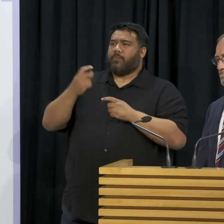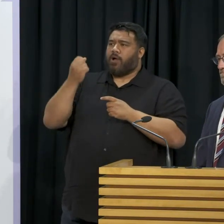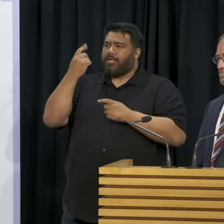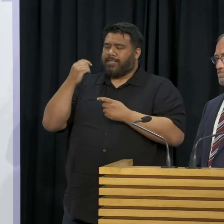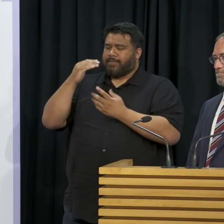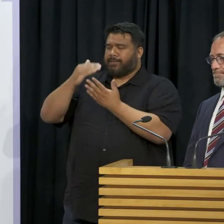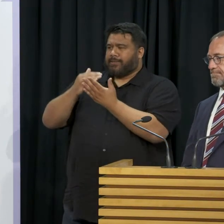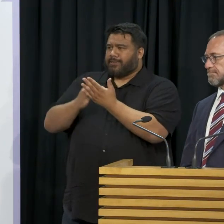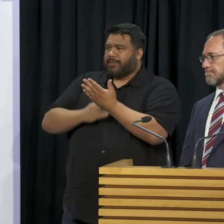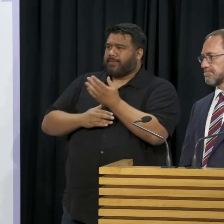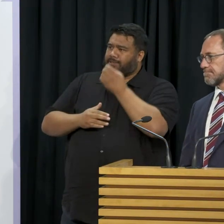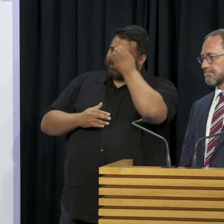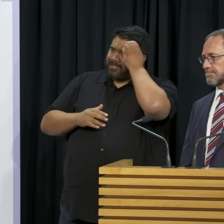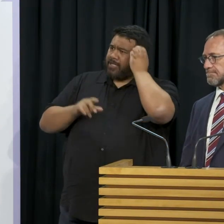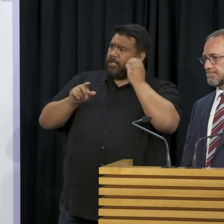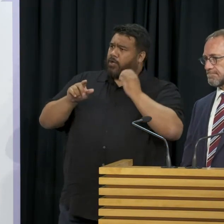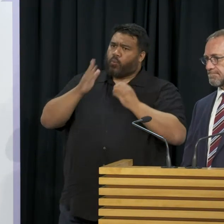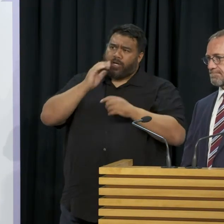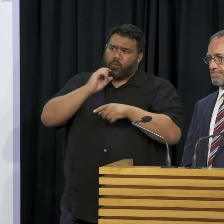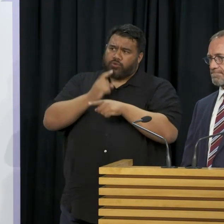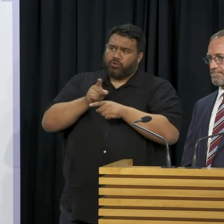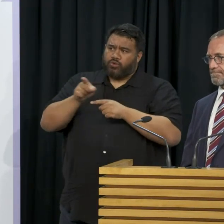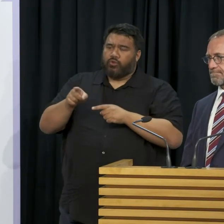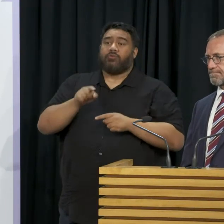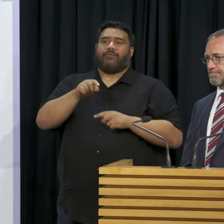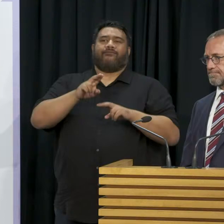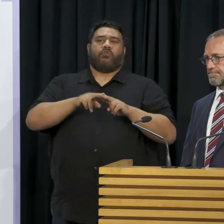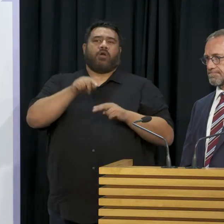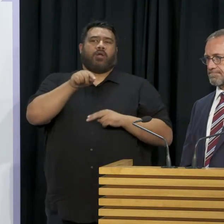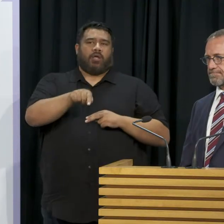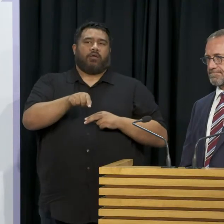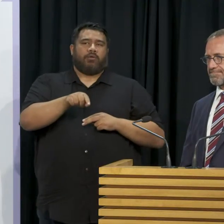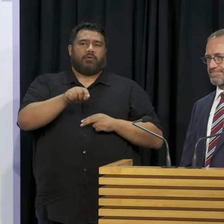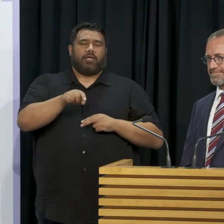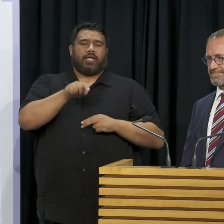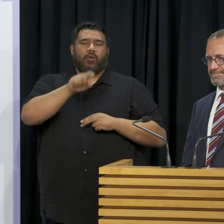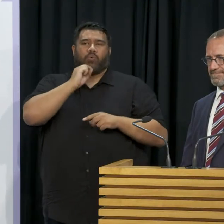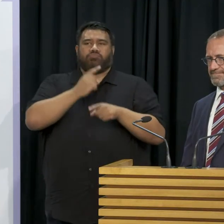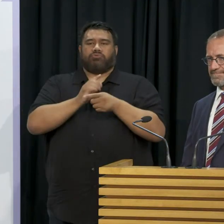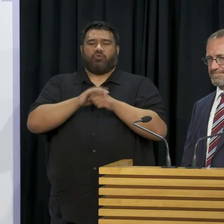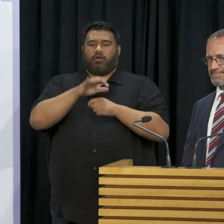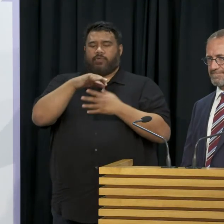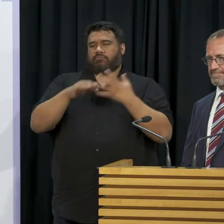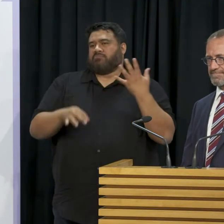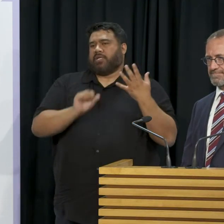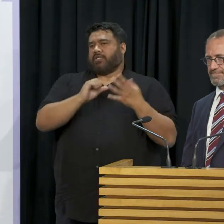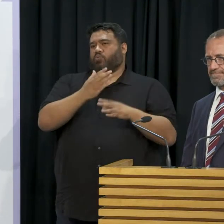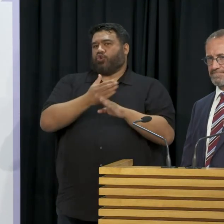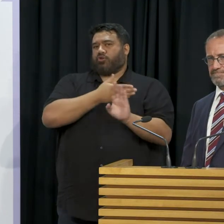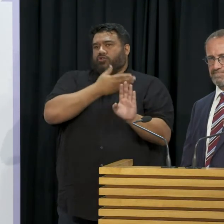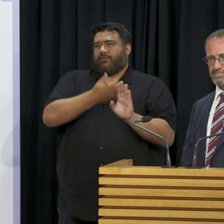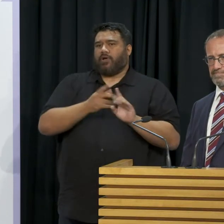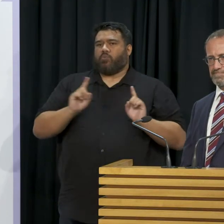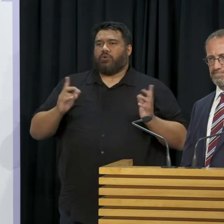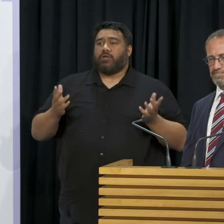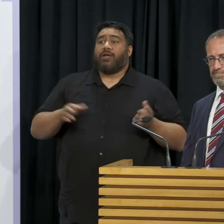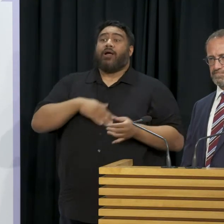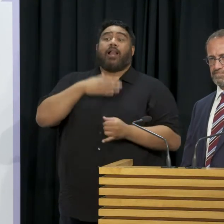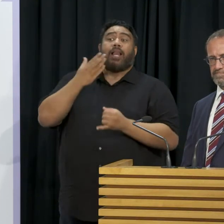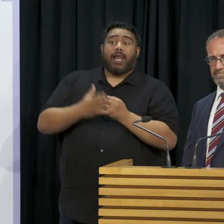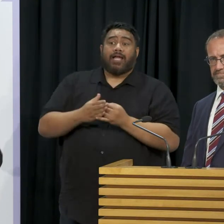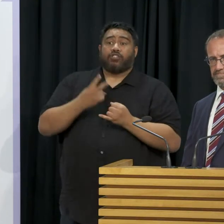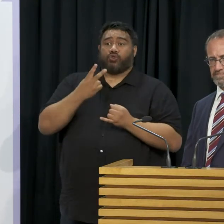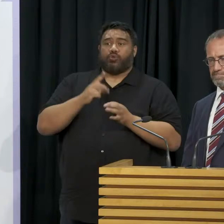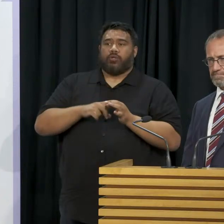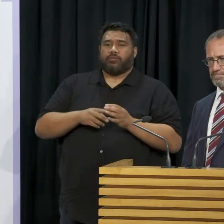cannot. He will be speaking on Friday. I'll leave it for him to speak in general terms around the work that's being done. Okay, I'm going to take the last two.